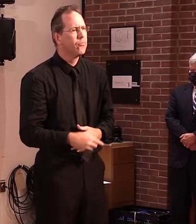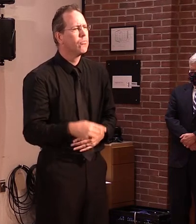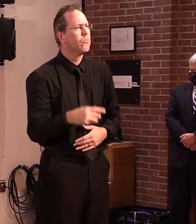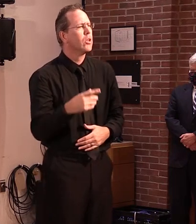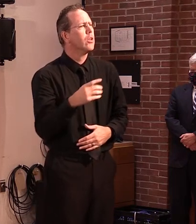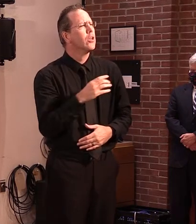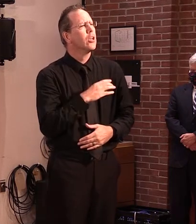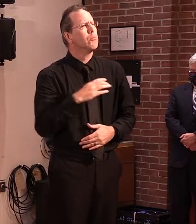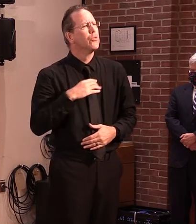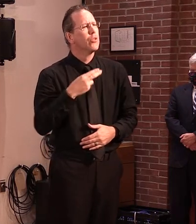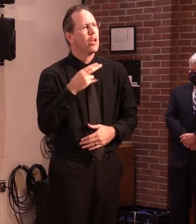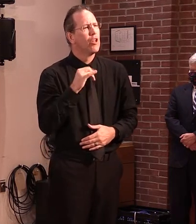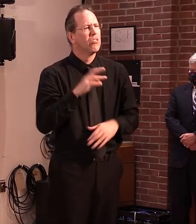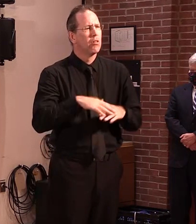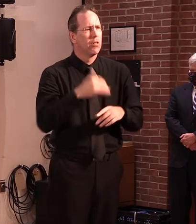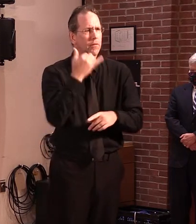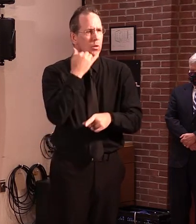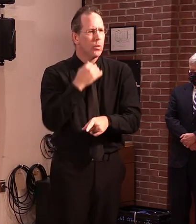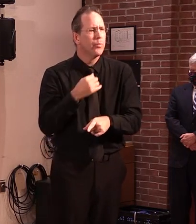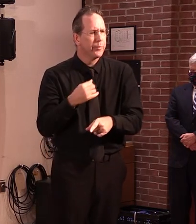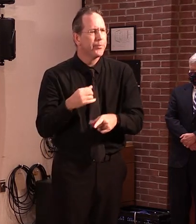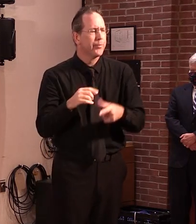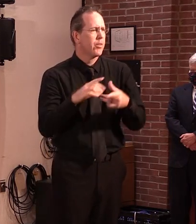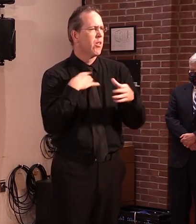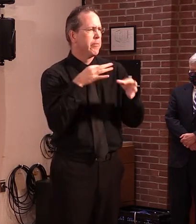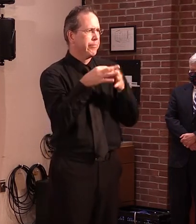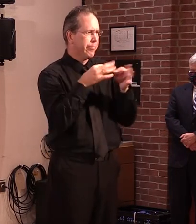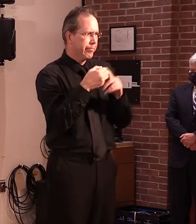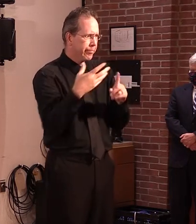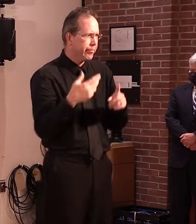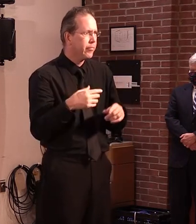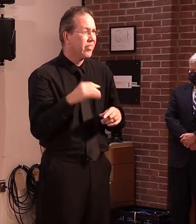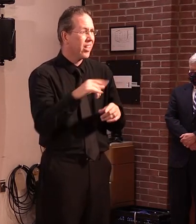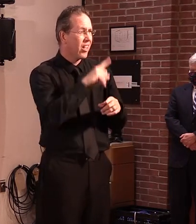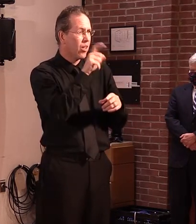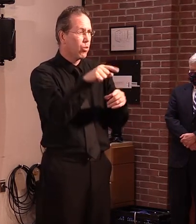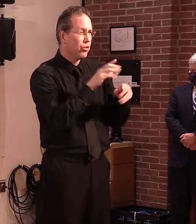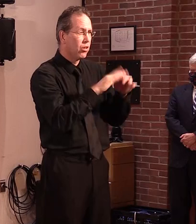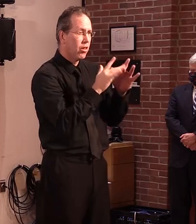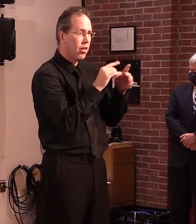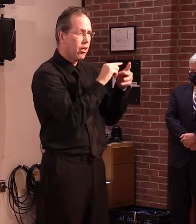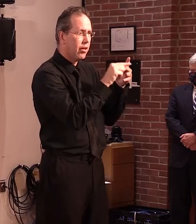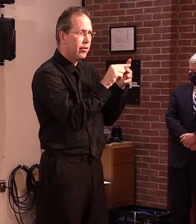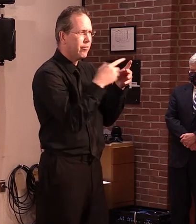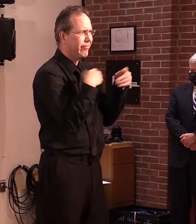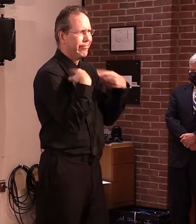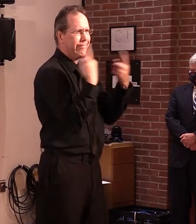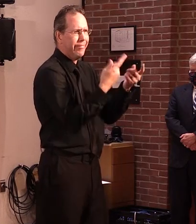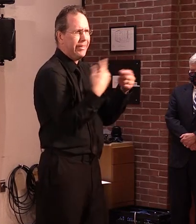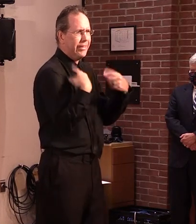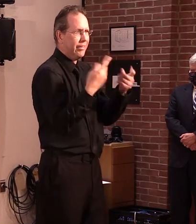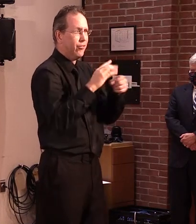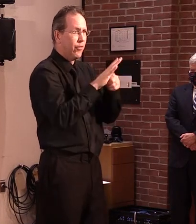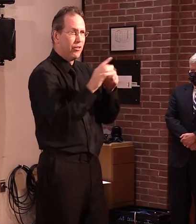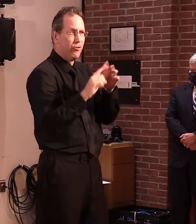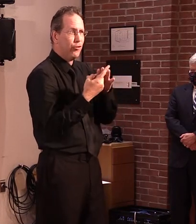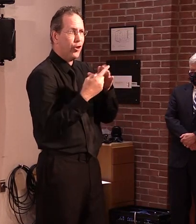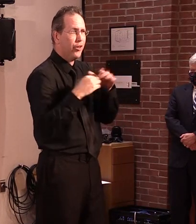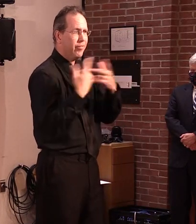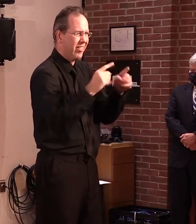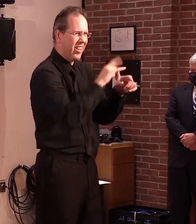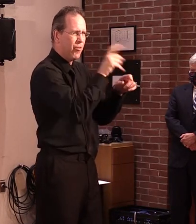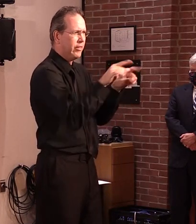traditional UI. There is an automatic flag that goes up if someone says they haven't been doing